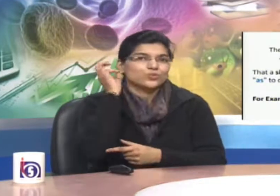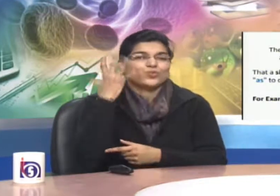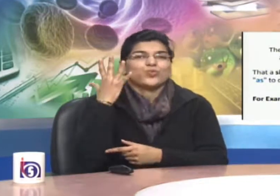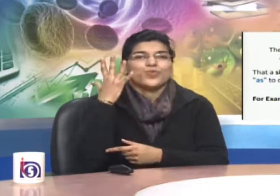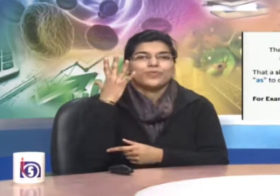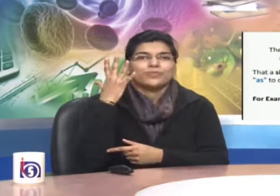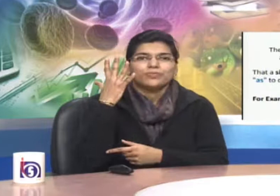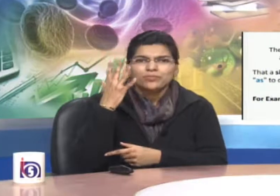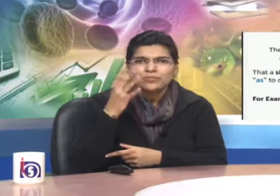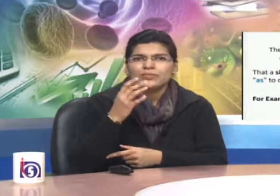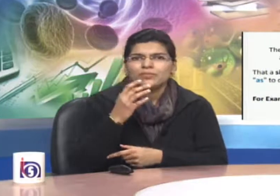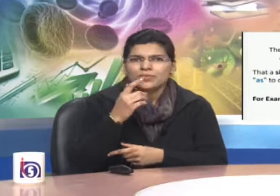is like gold.